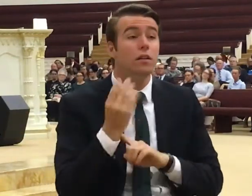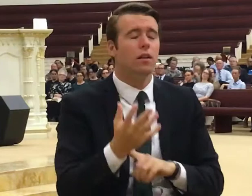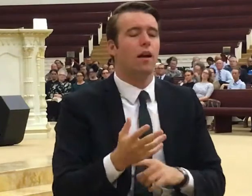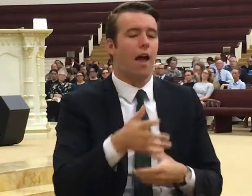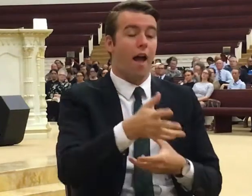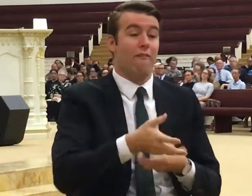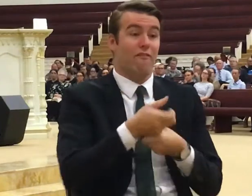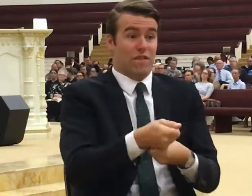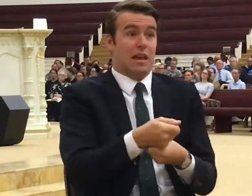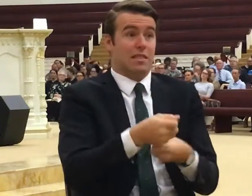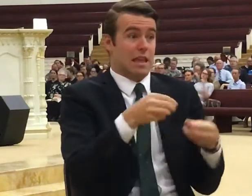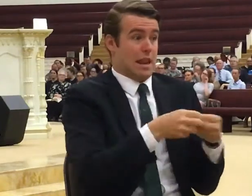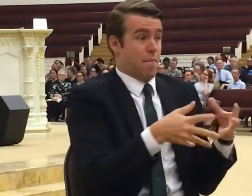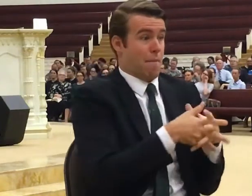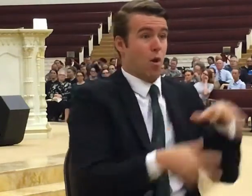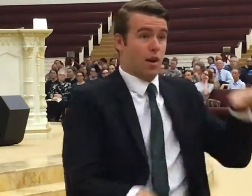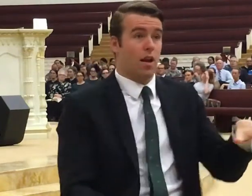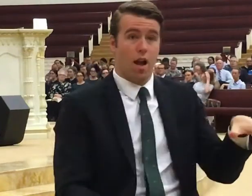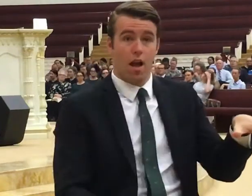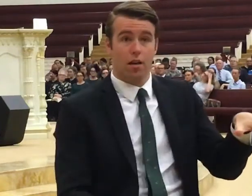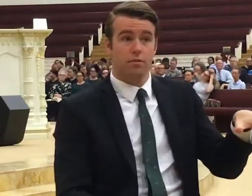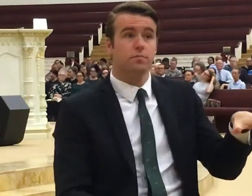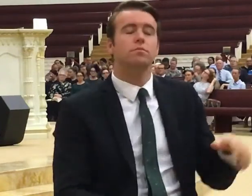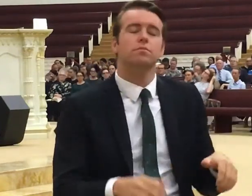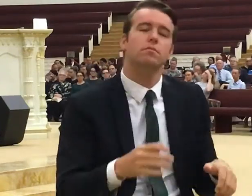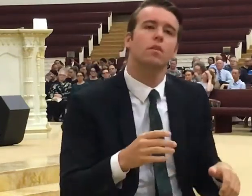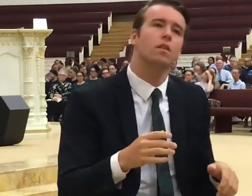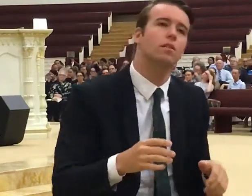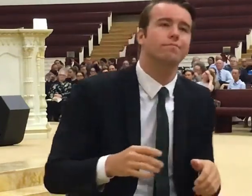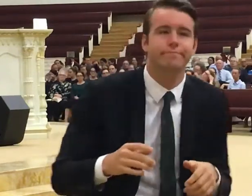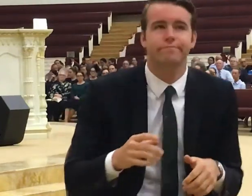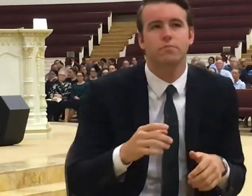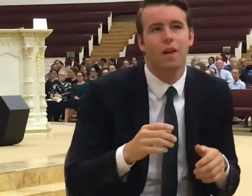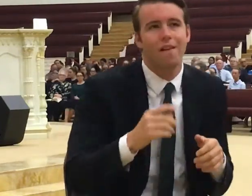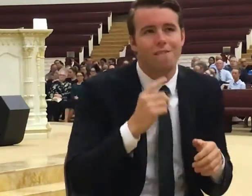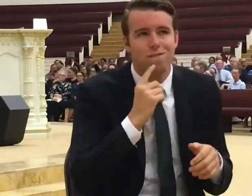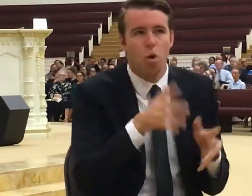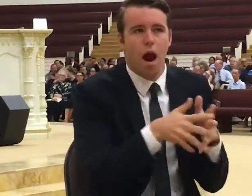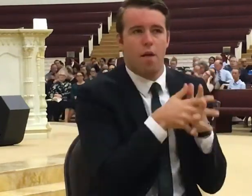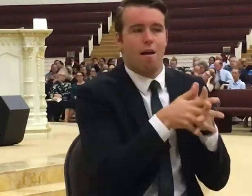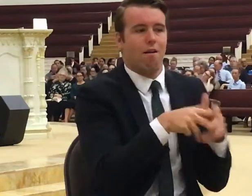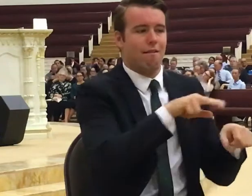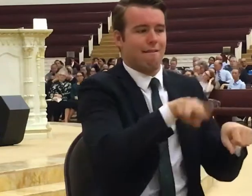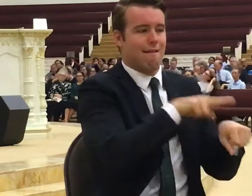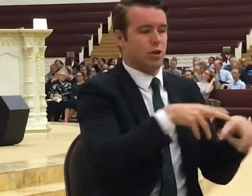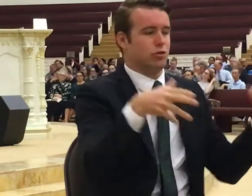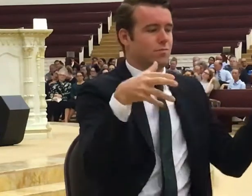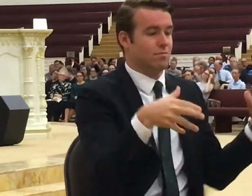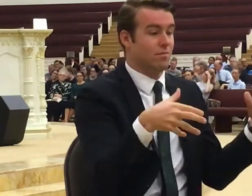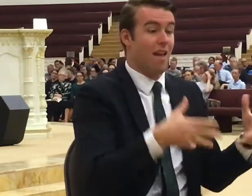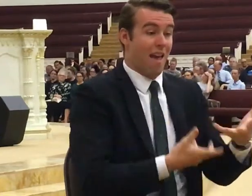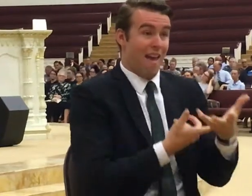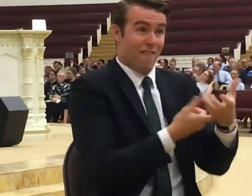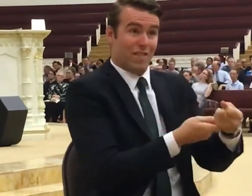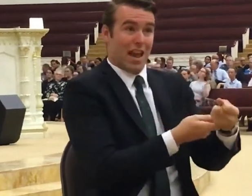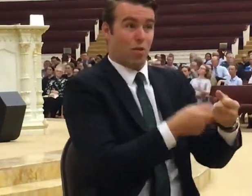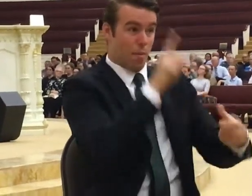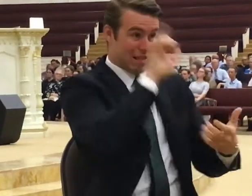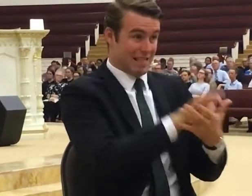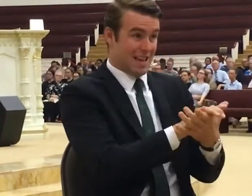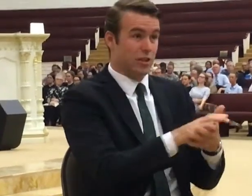in America, as far as our nation, to one degree is waning.